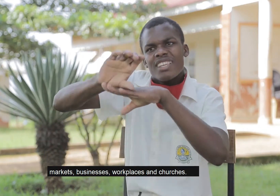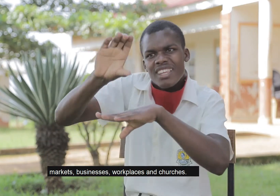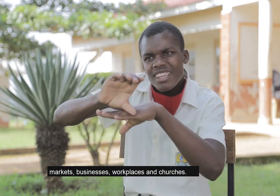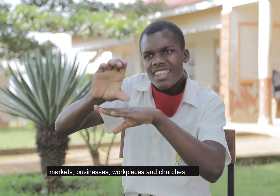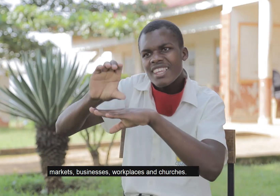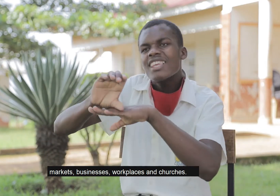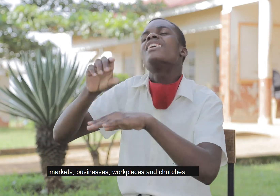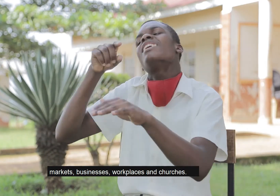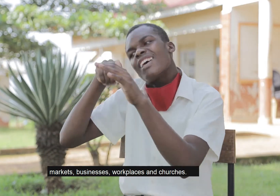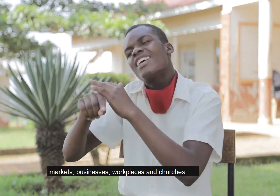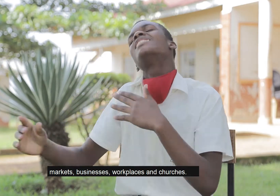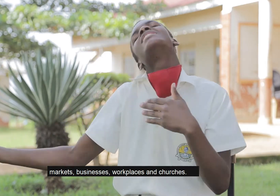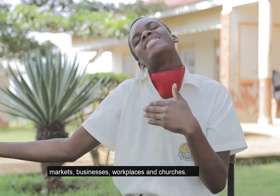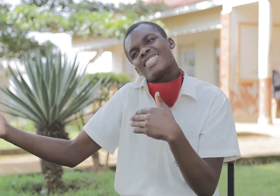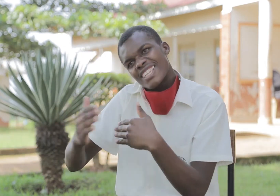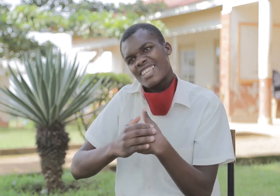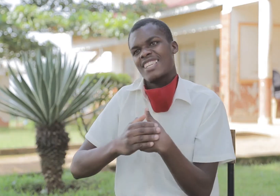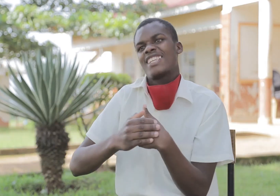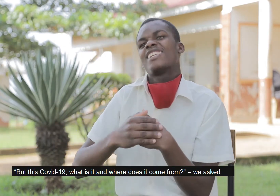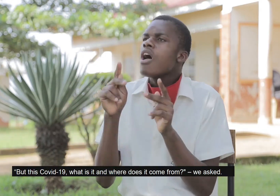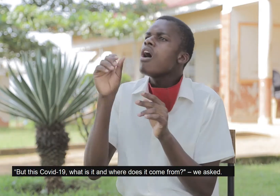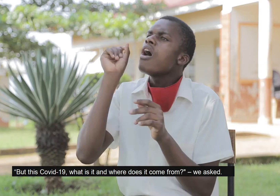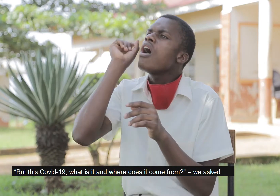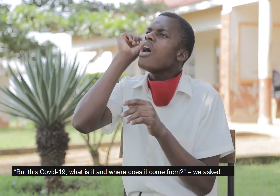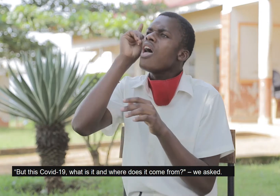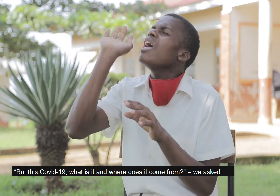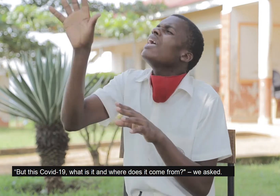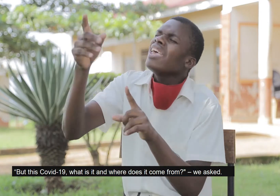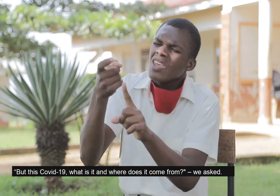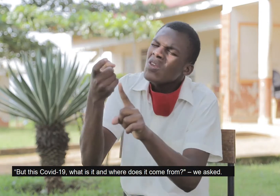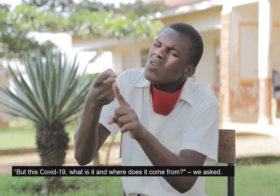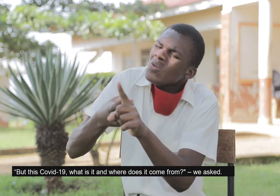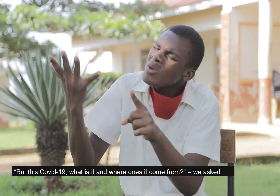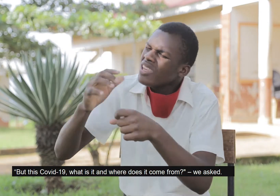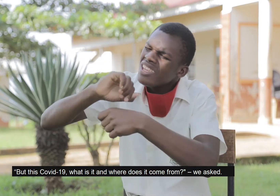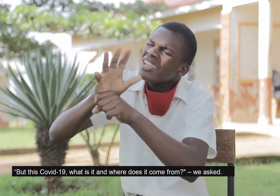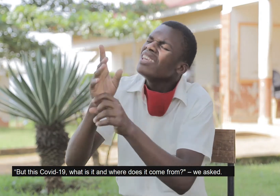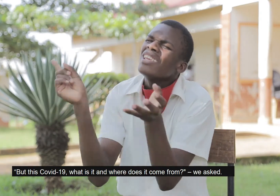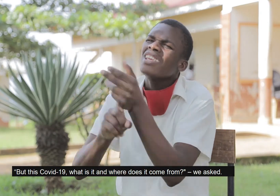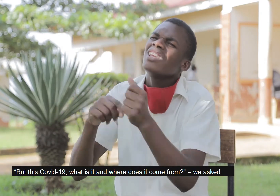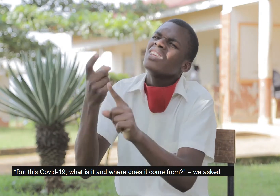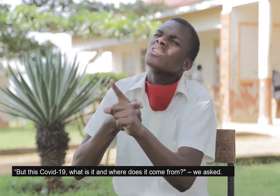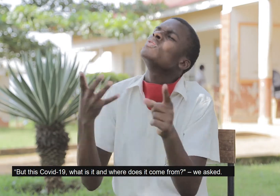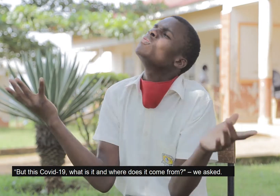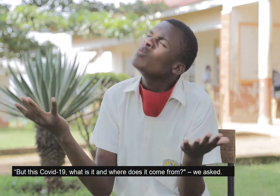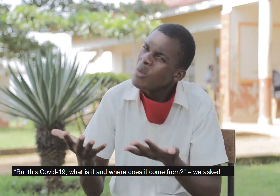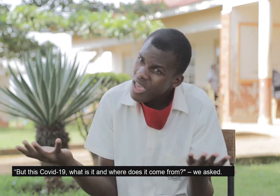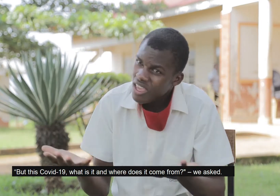workplaces, and churches. But this COVID-19, what is it? Where does it come from? We